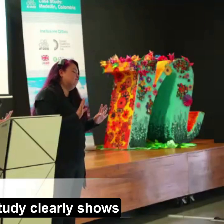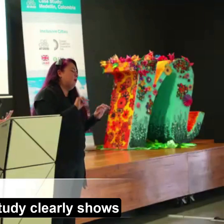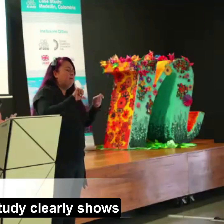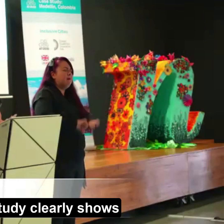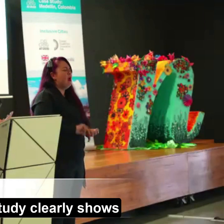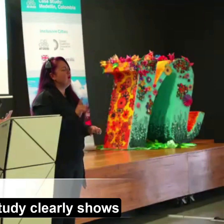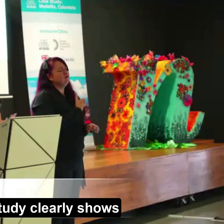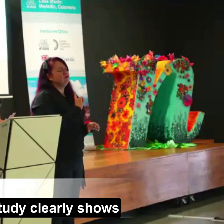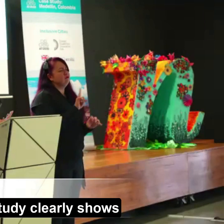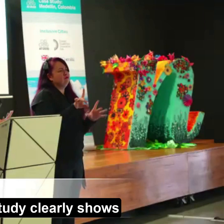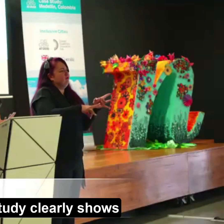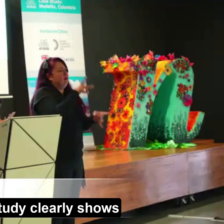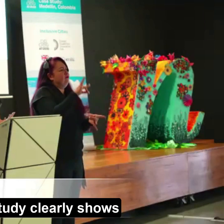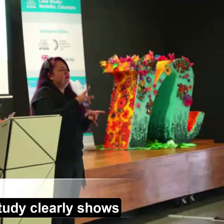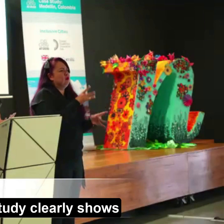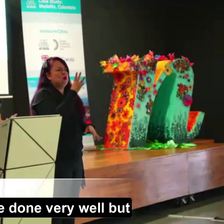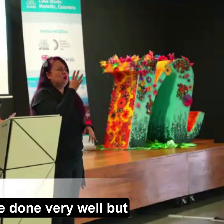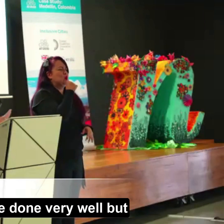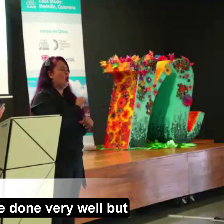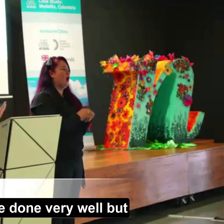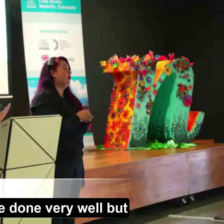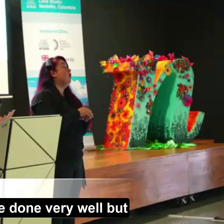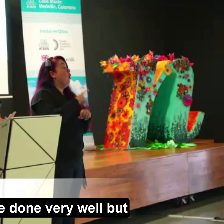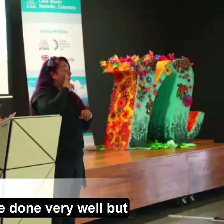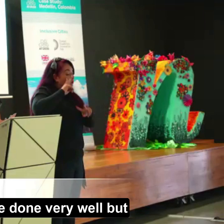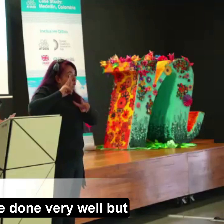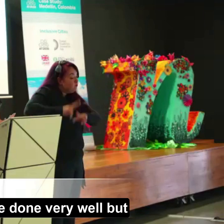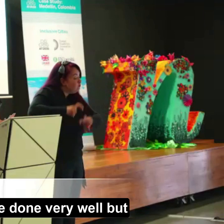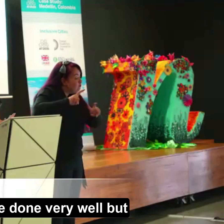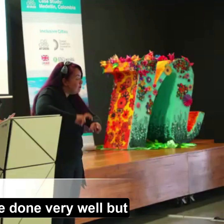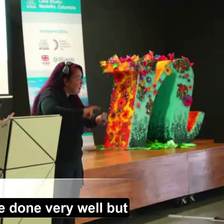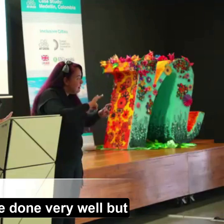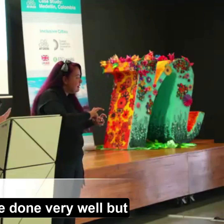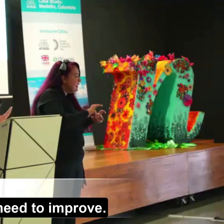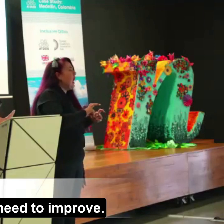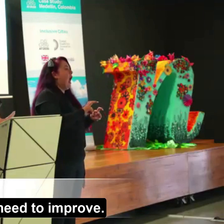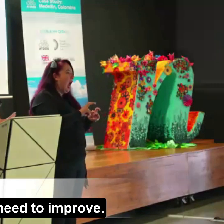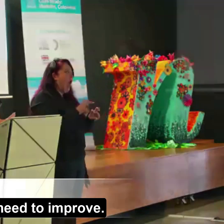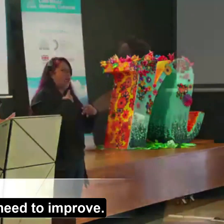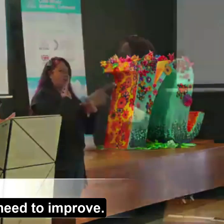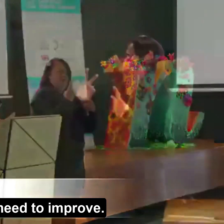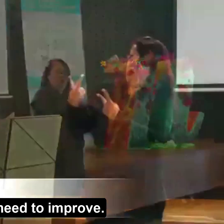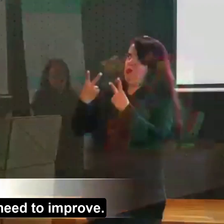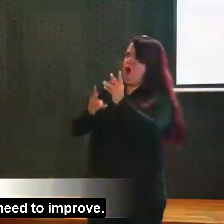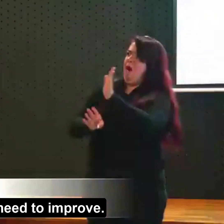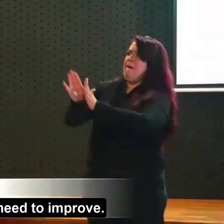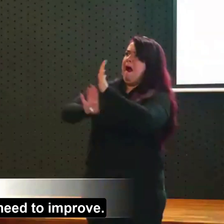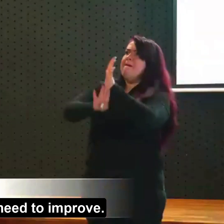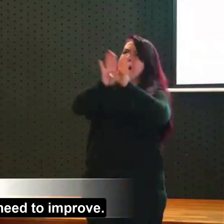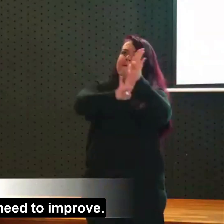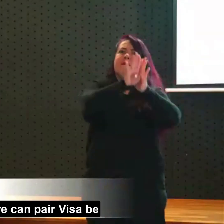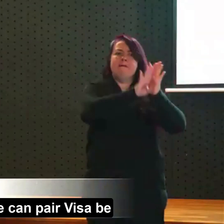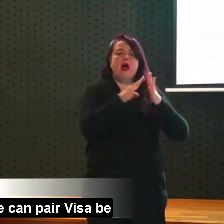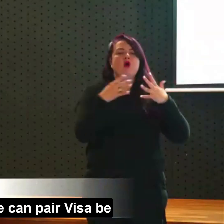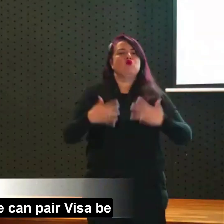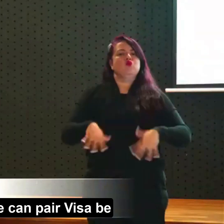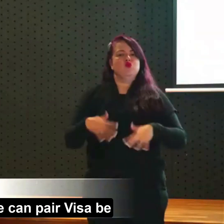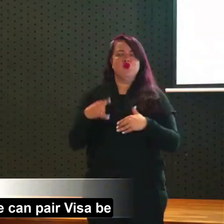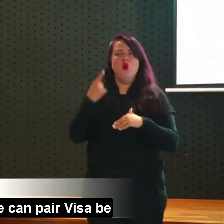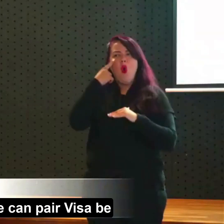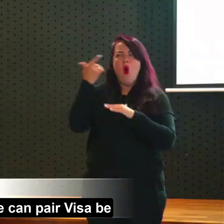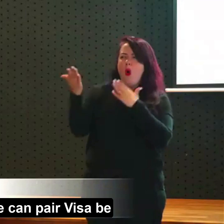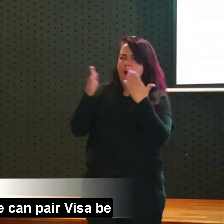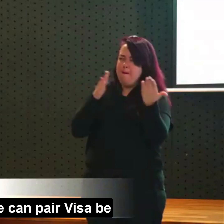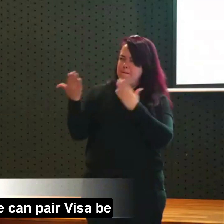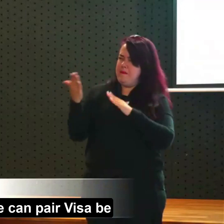And this study clearly shows that we have done very well, but we still need to improve. Maybe